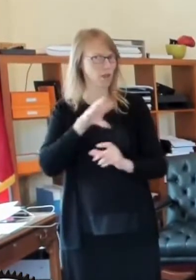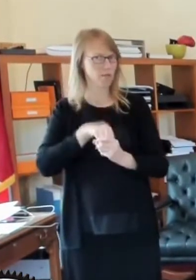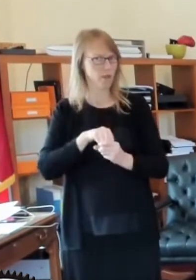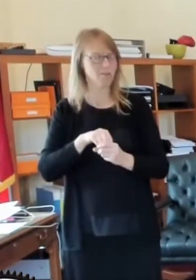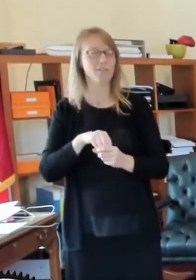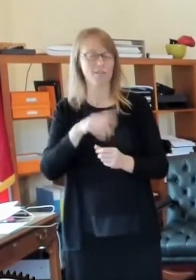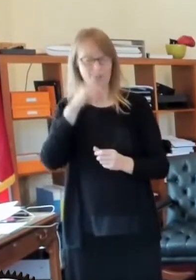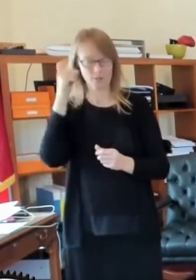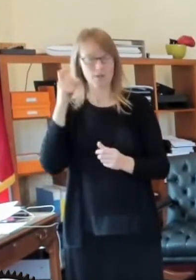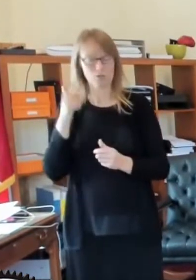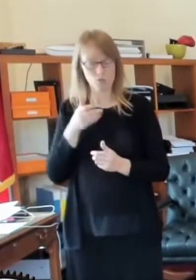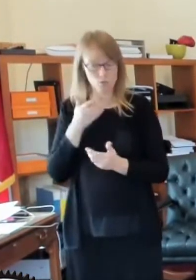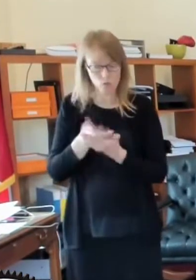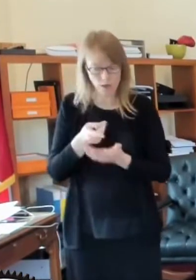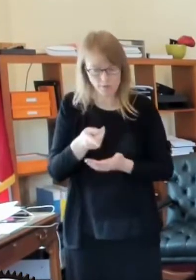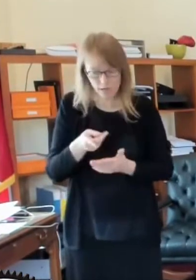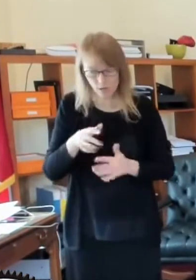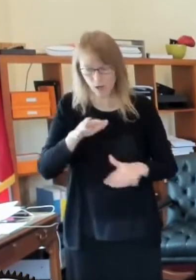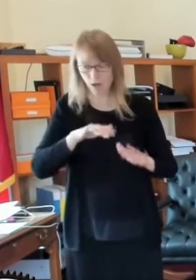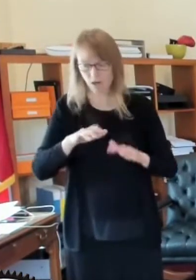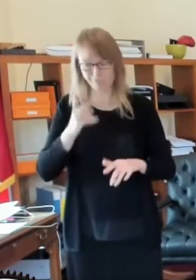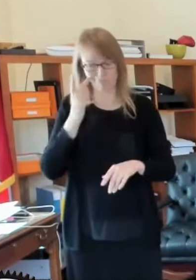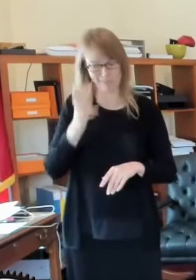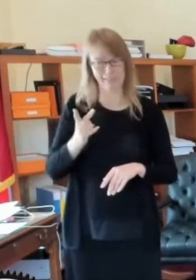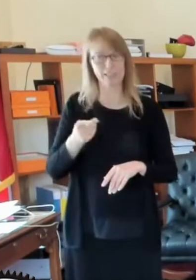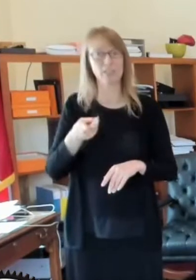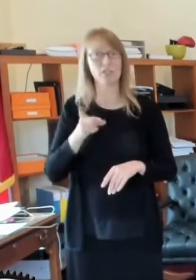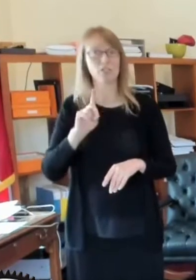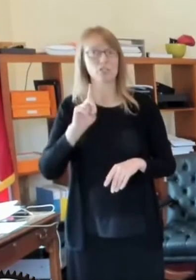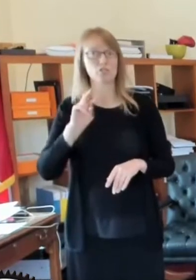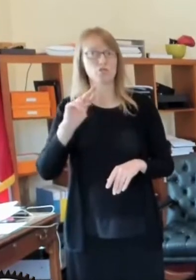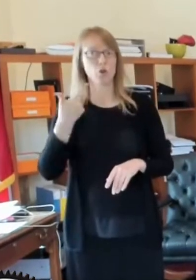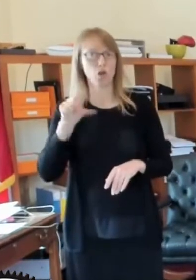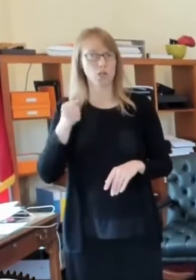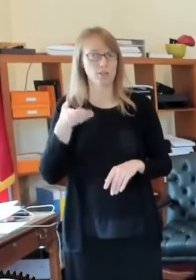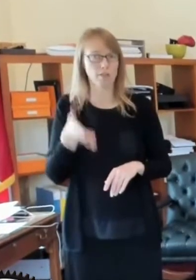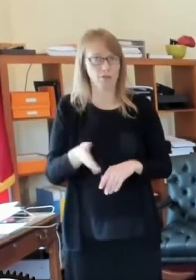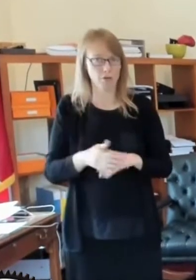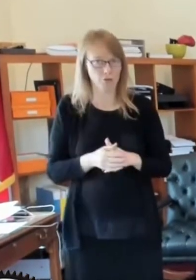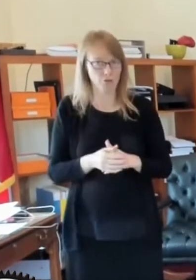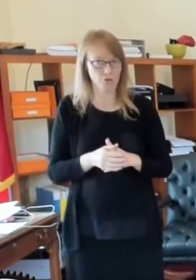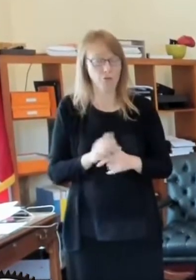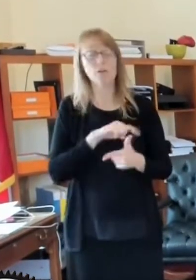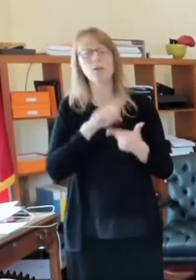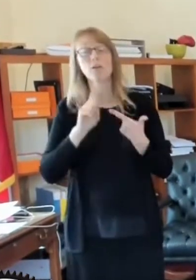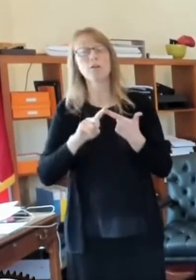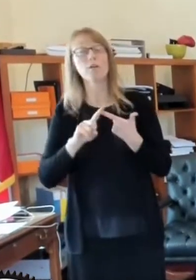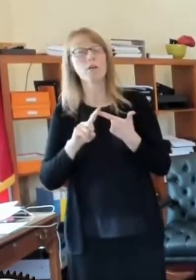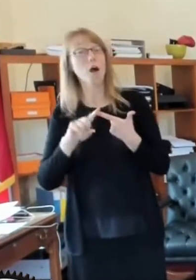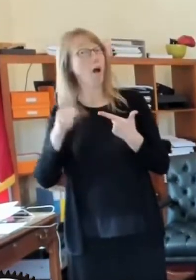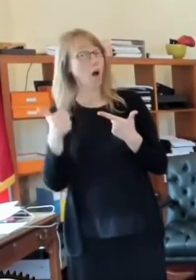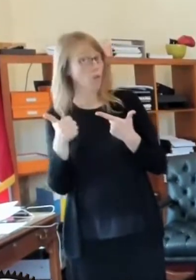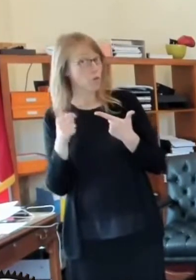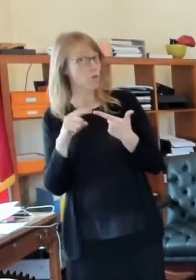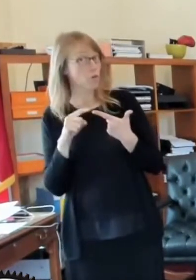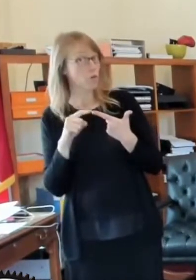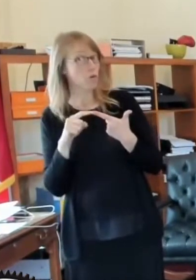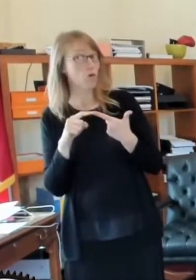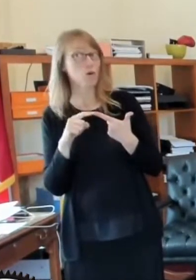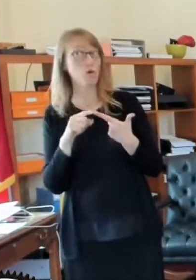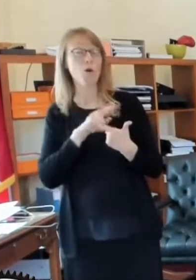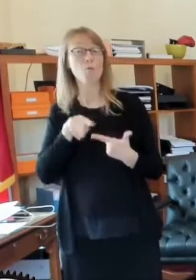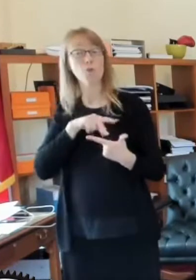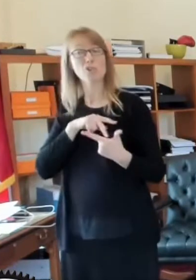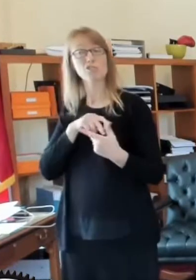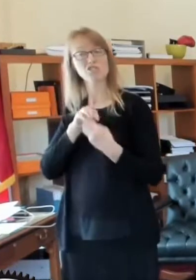the indicators. Others are related to personal disputes, sometimes having to do with drugs or having to do